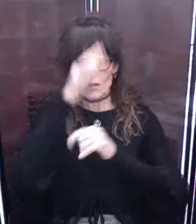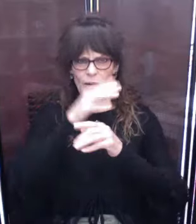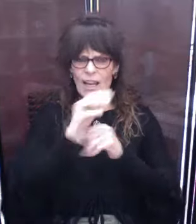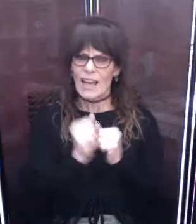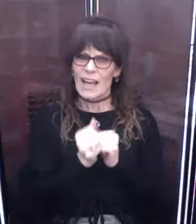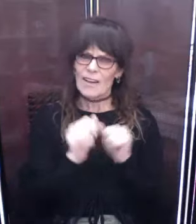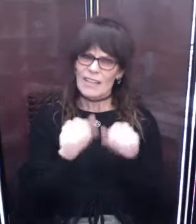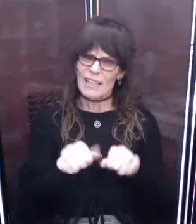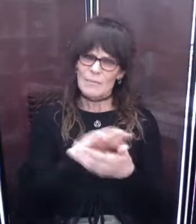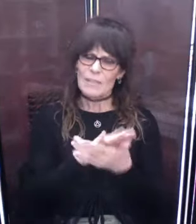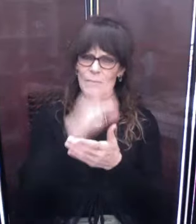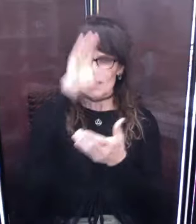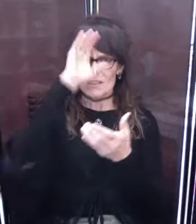husband and a father?